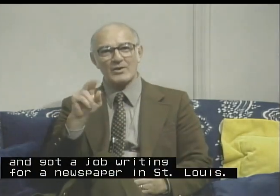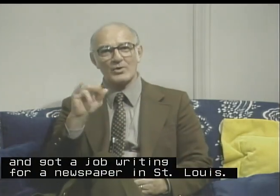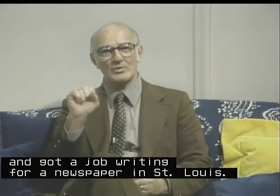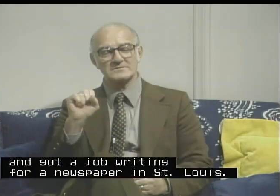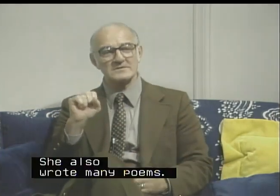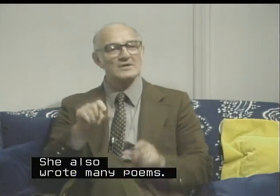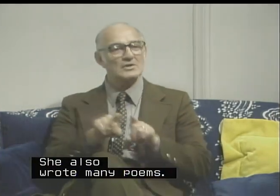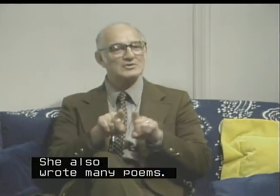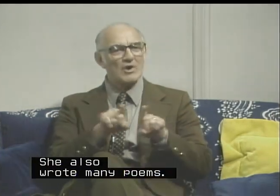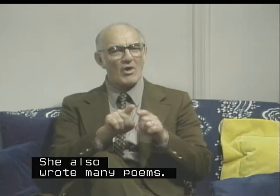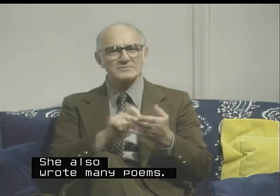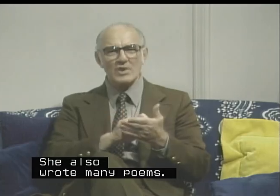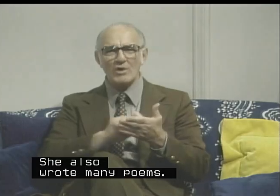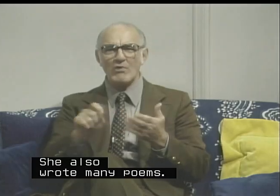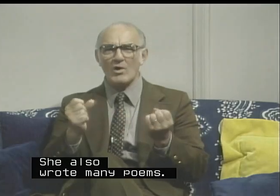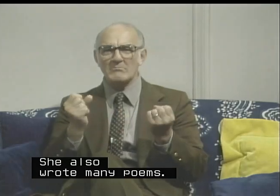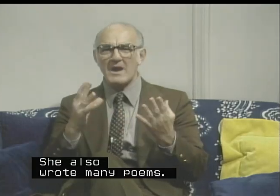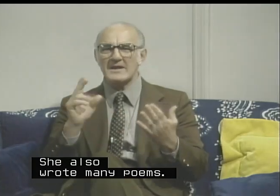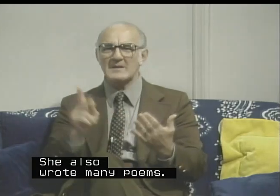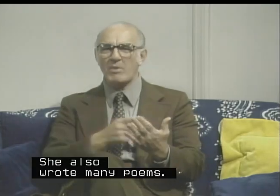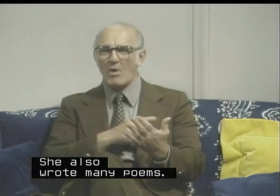Louis. He also wrote many poems.